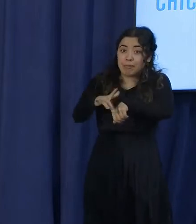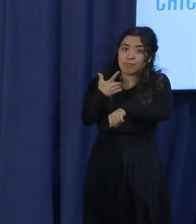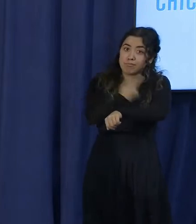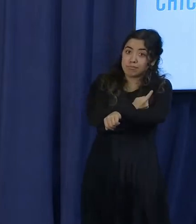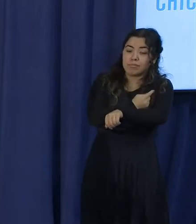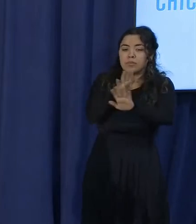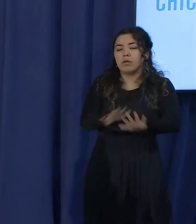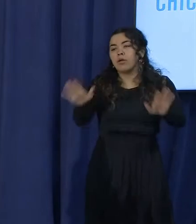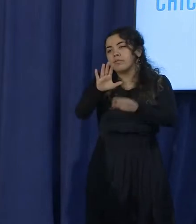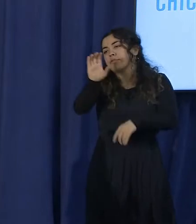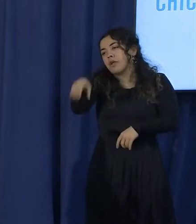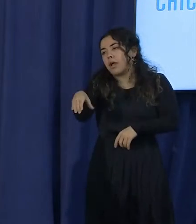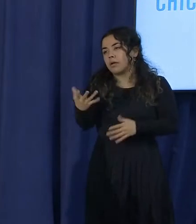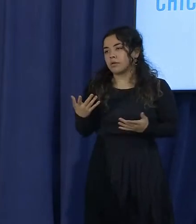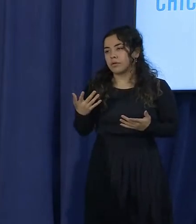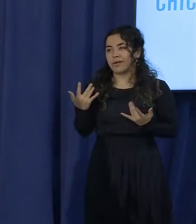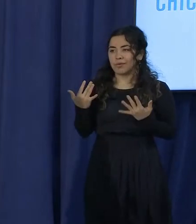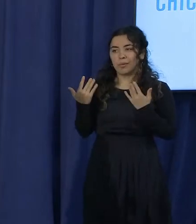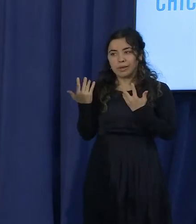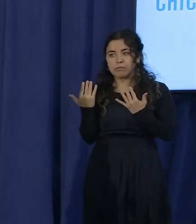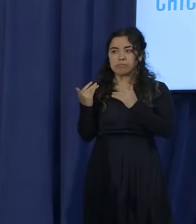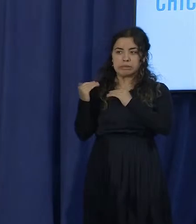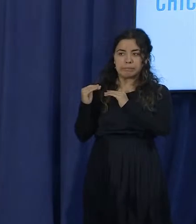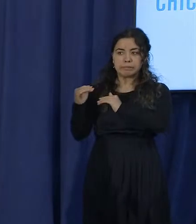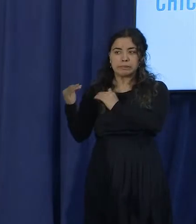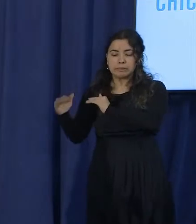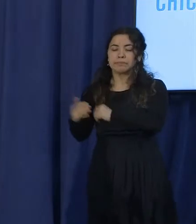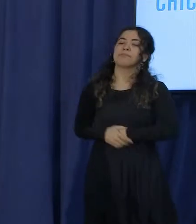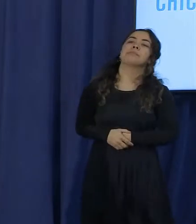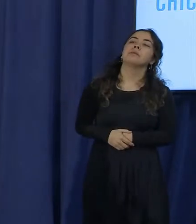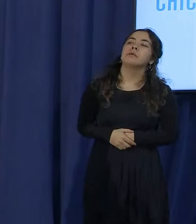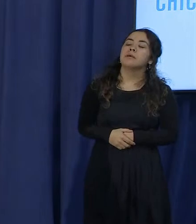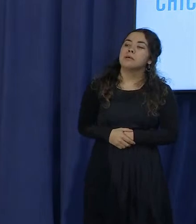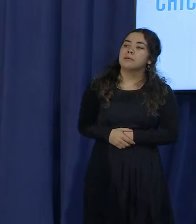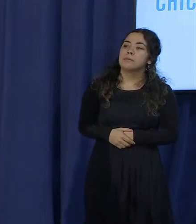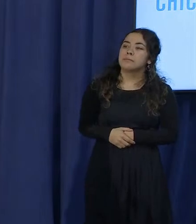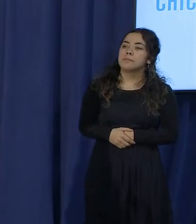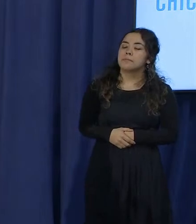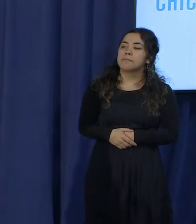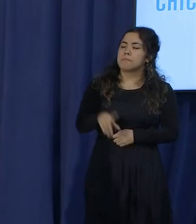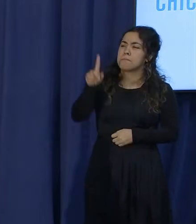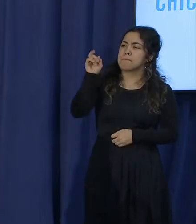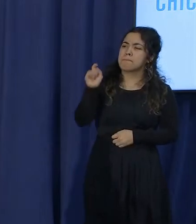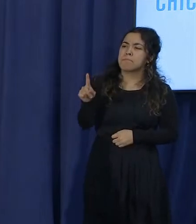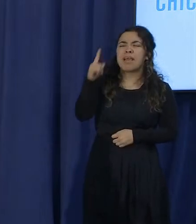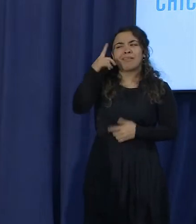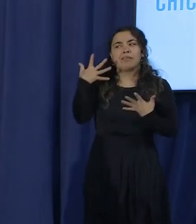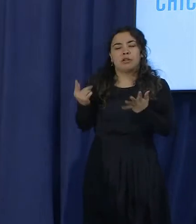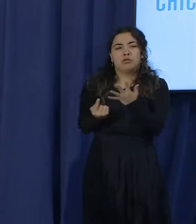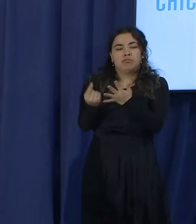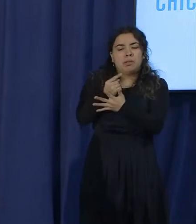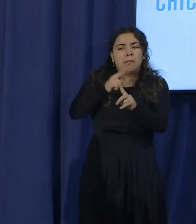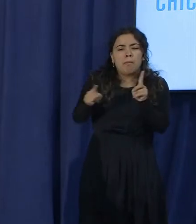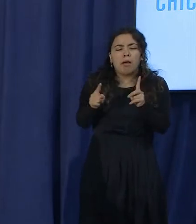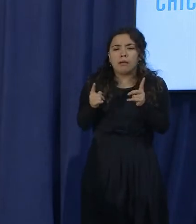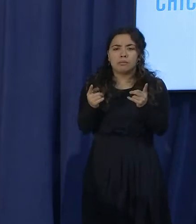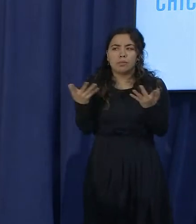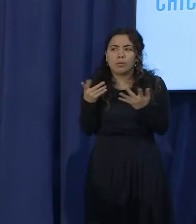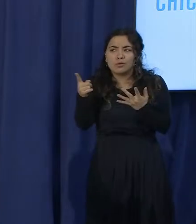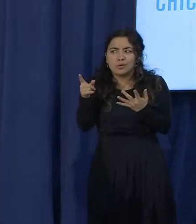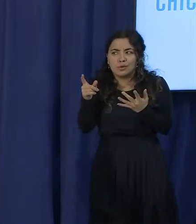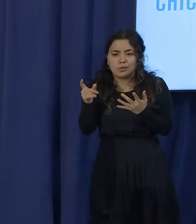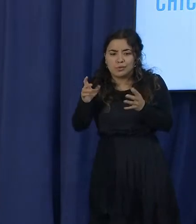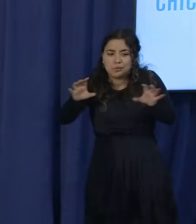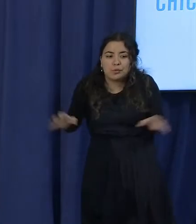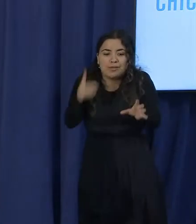this. What is being done or can be done to prioritize vaccinations in hard-hit communities for people who actually